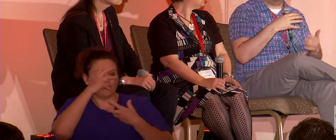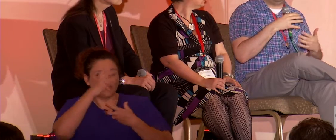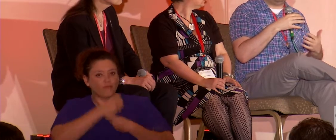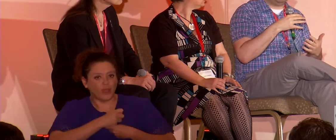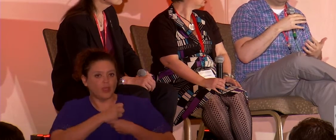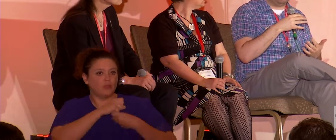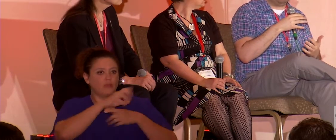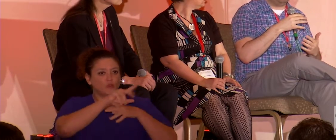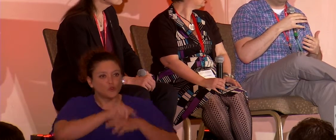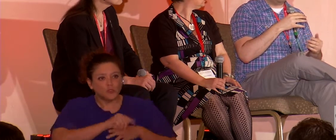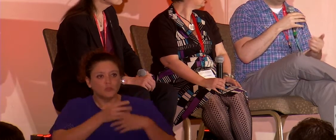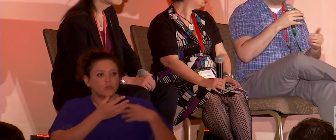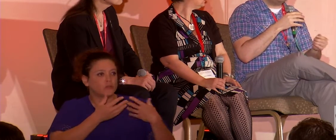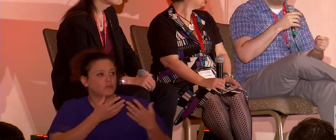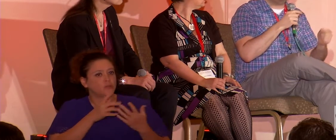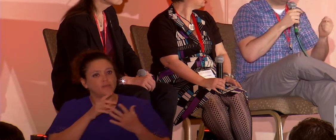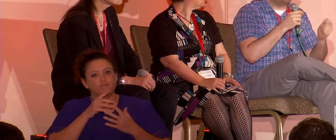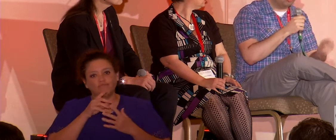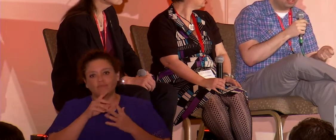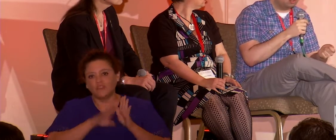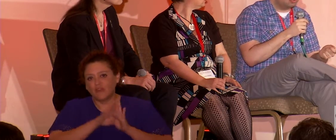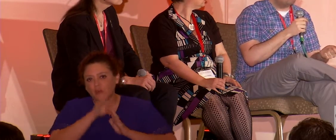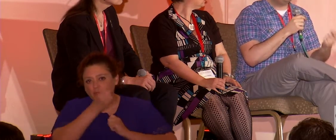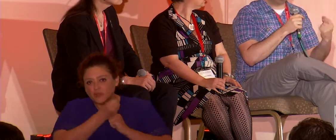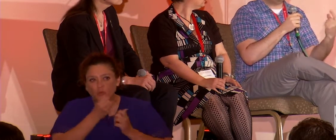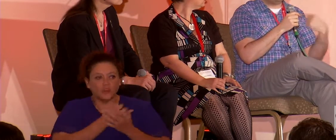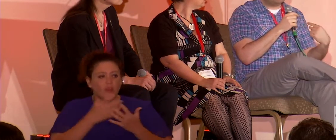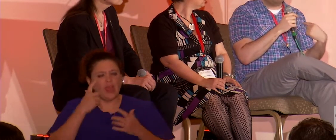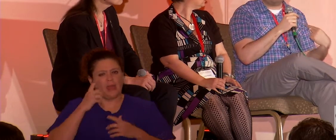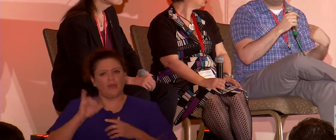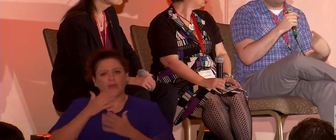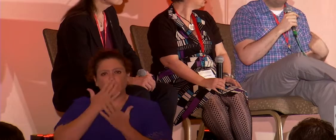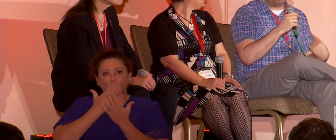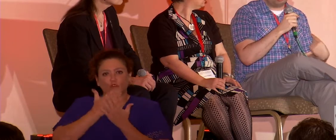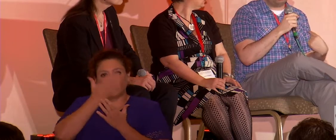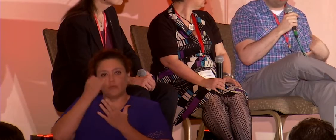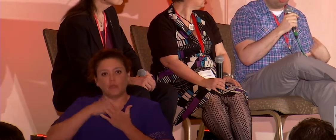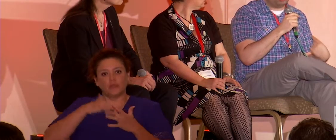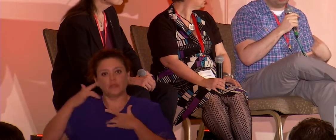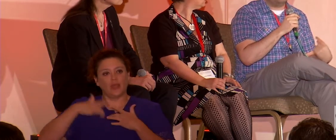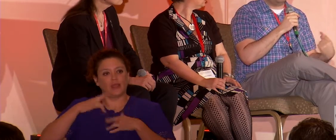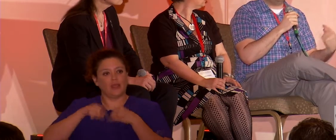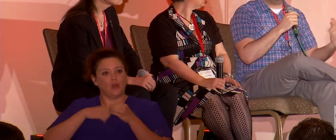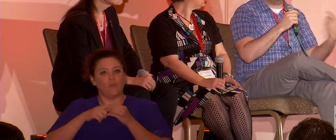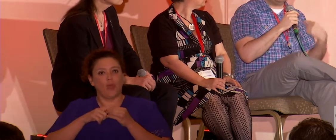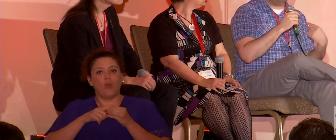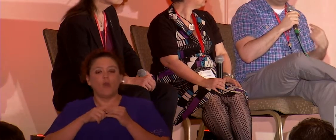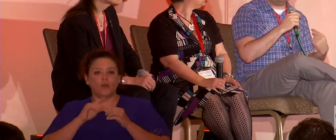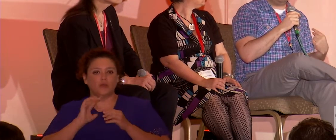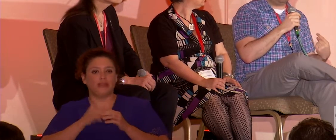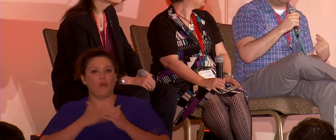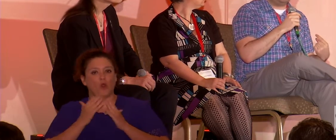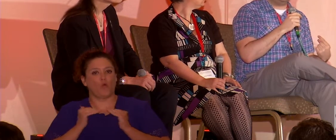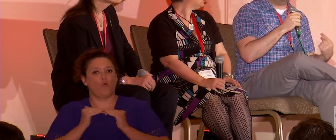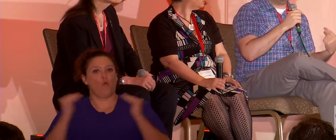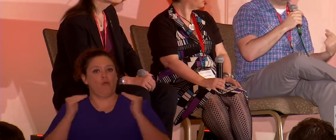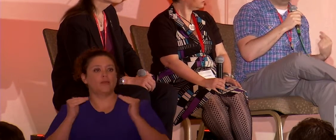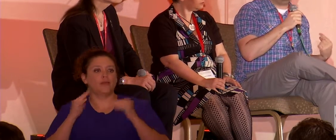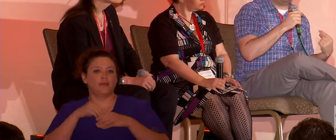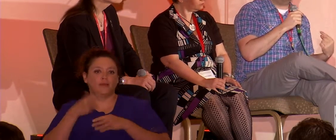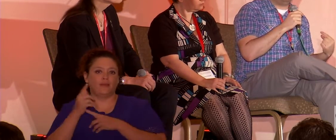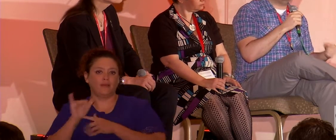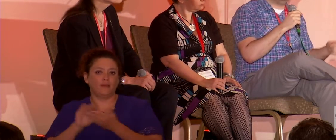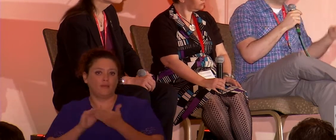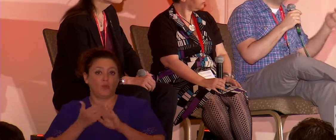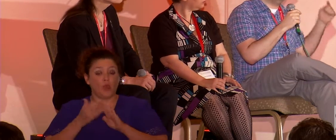faith and all of this great stuff. And I think that's good, because what I care about is LGBT equality. And to get LGBT equality, I'm going to